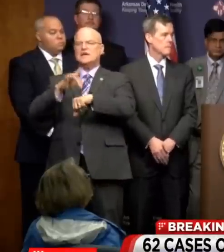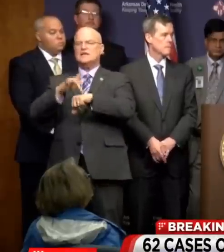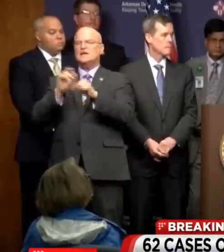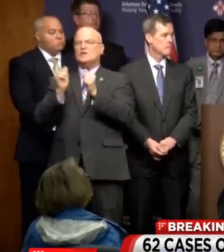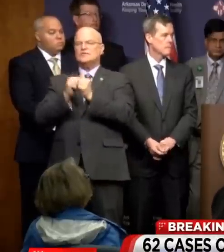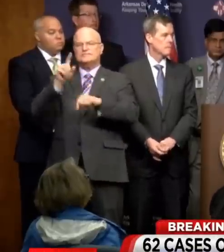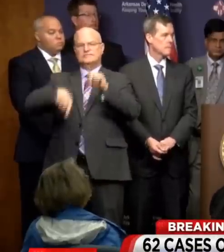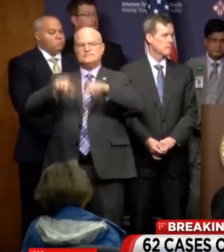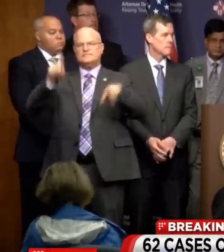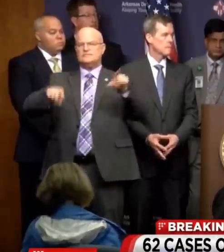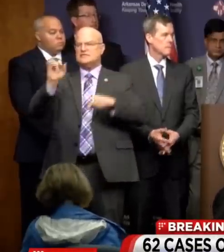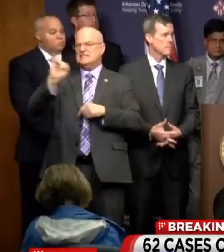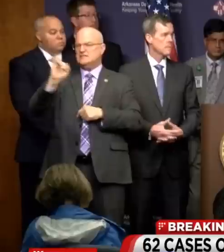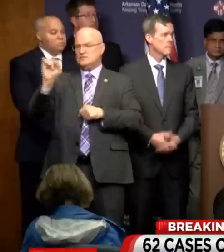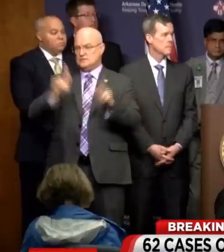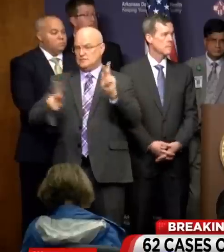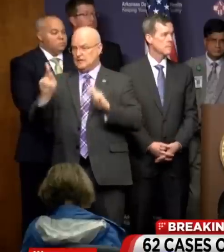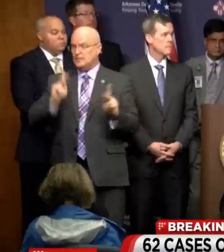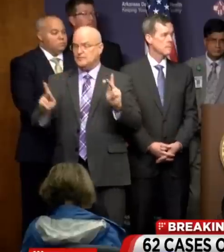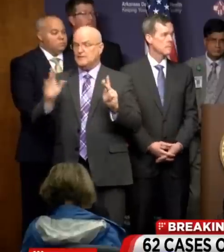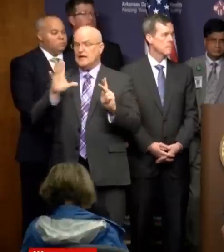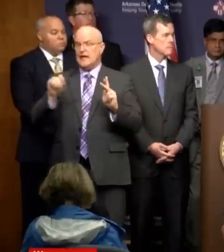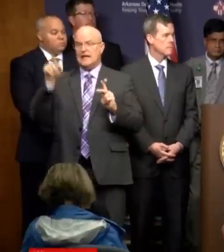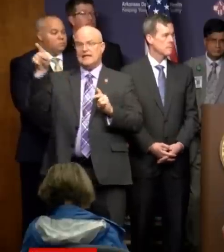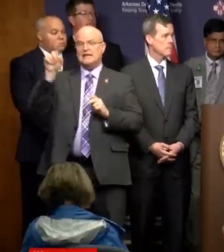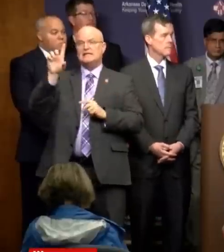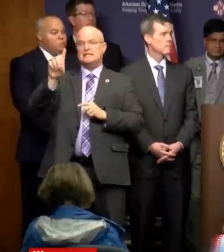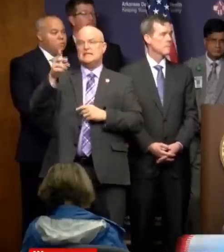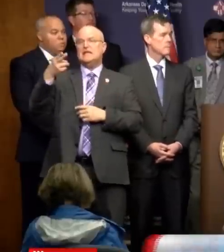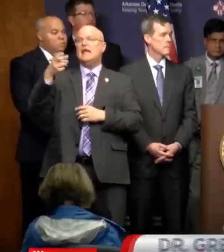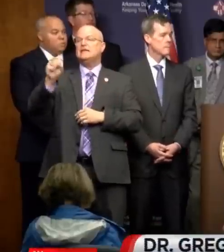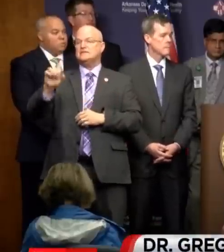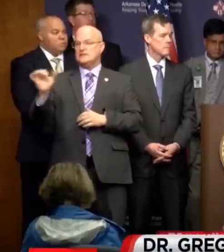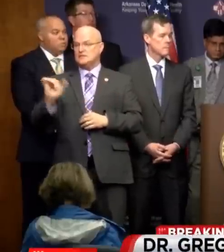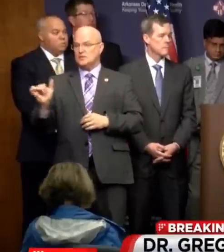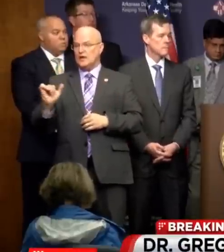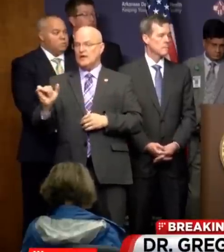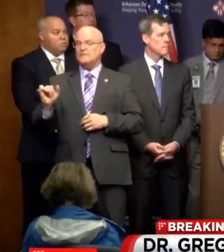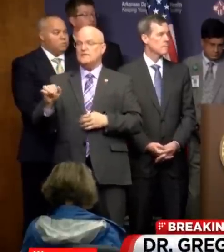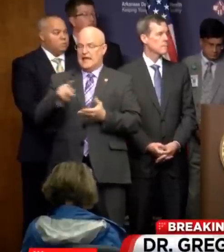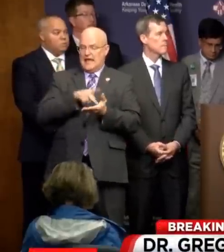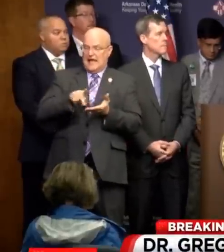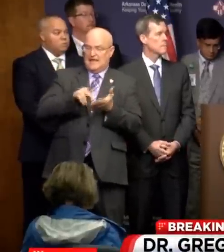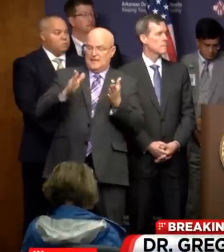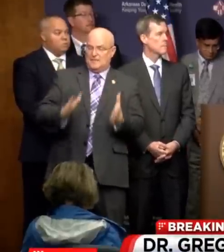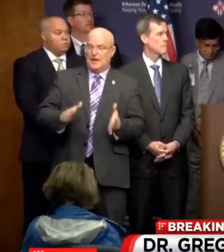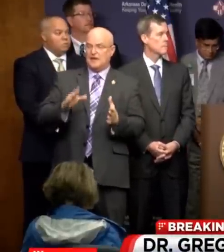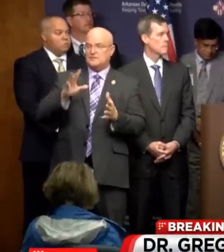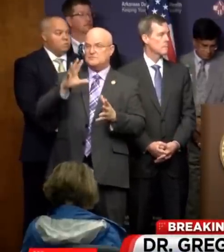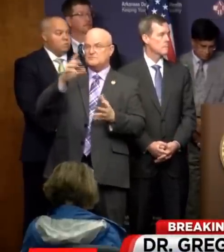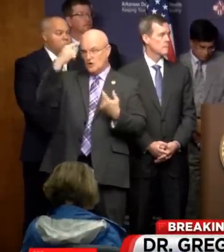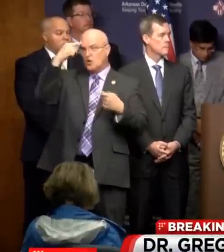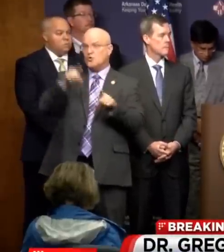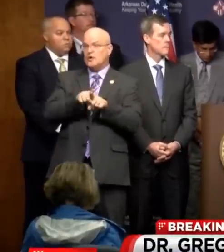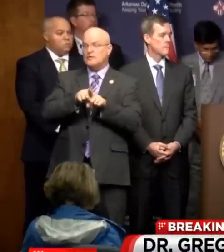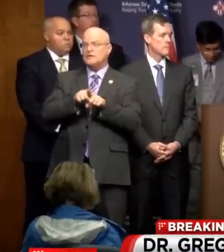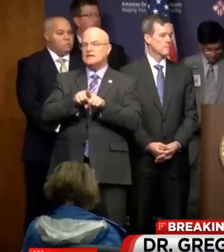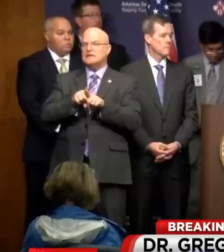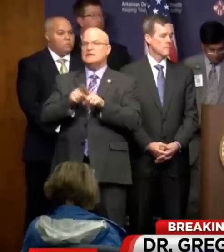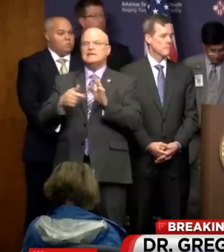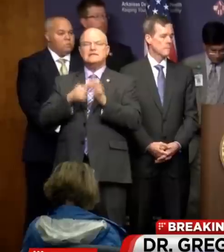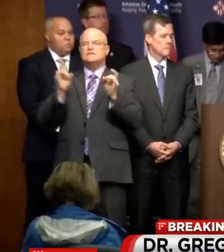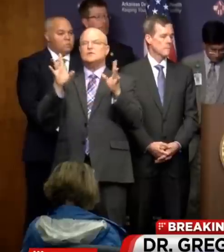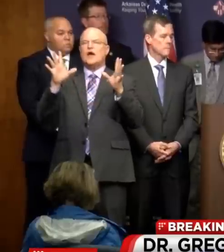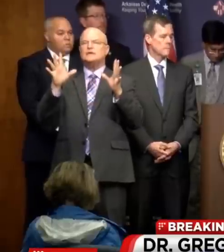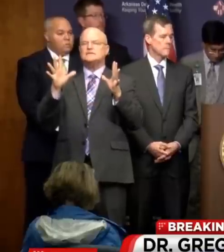with a variety of insurance executives and over at DHS as well, and the payers are in agreement. This is a crisis. They're doing everything they can